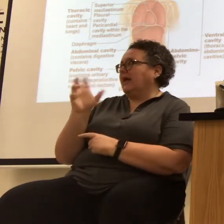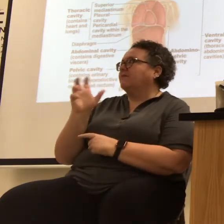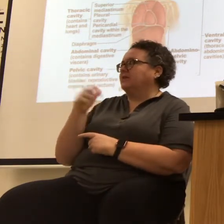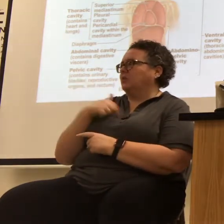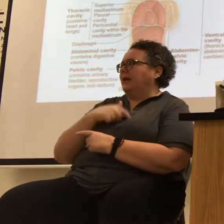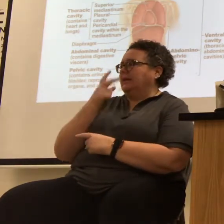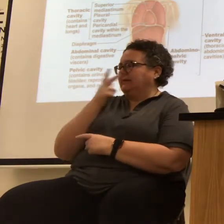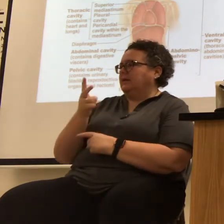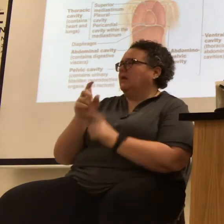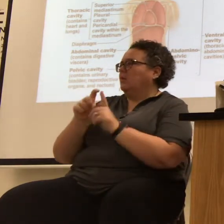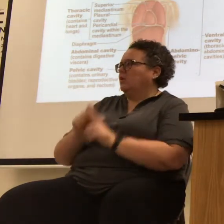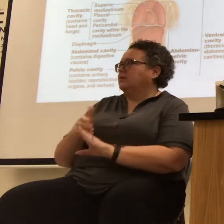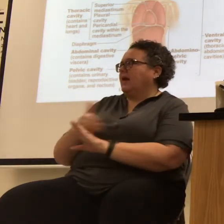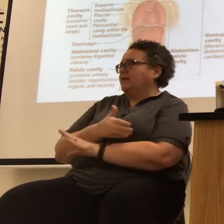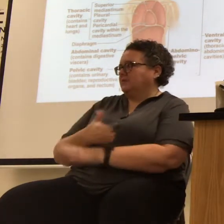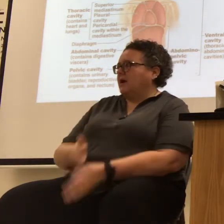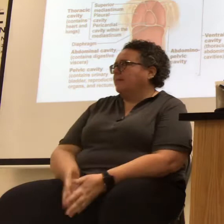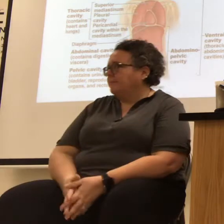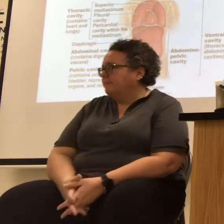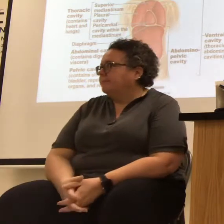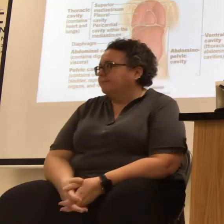abdominal,